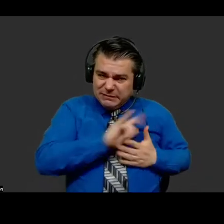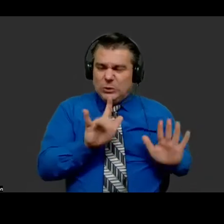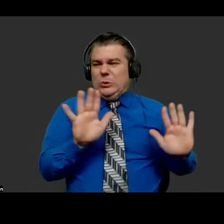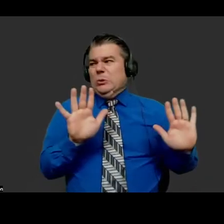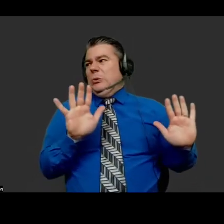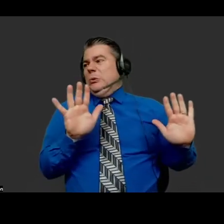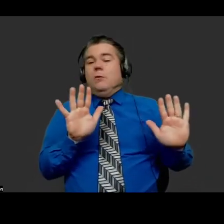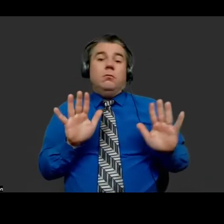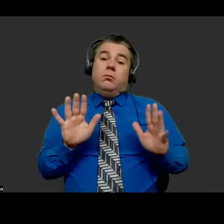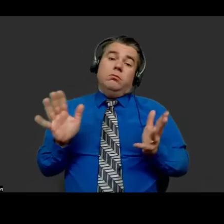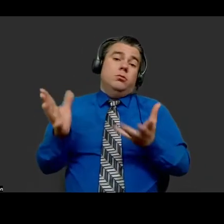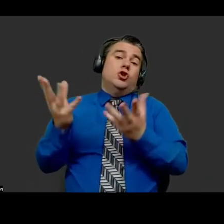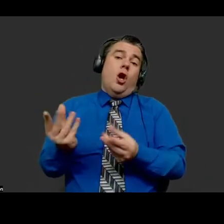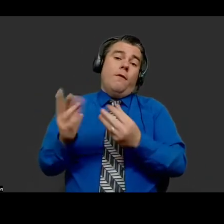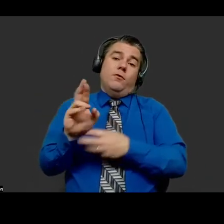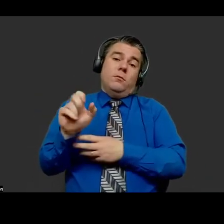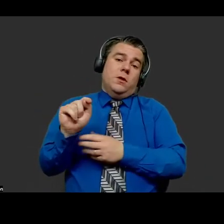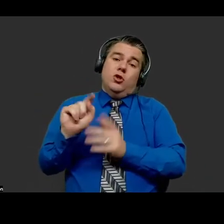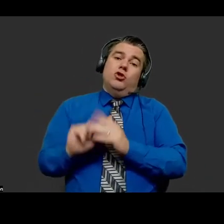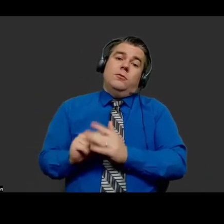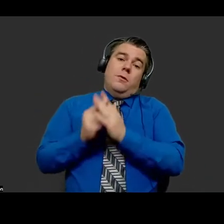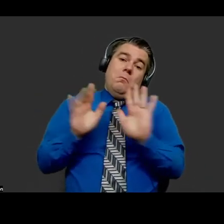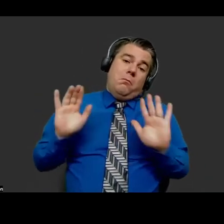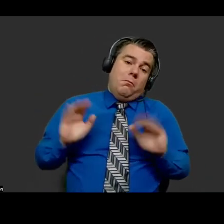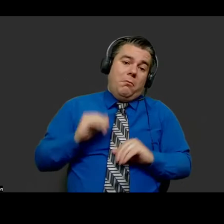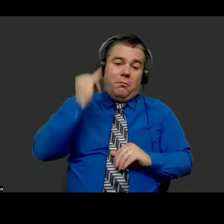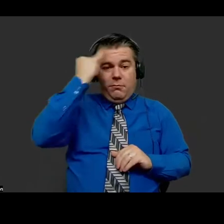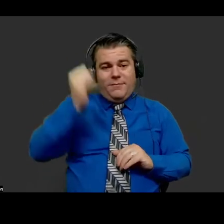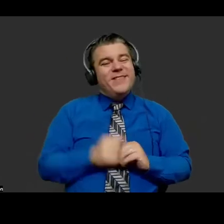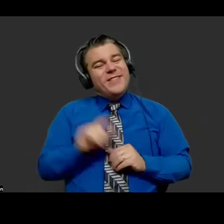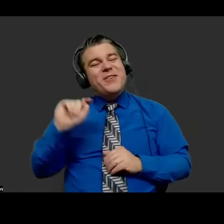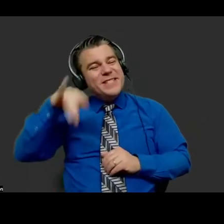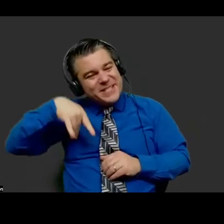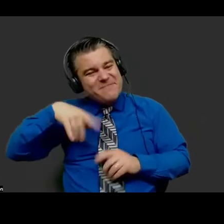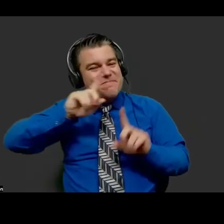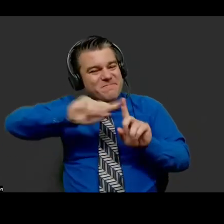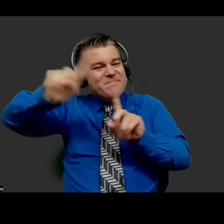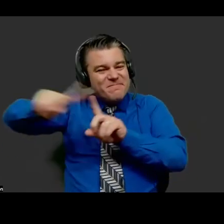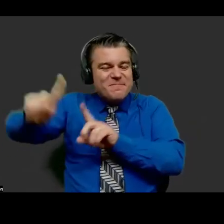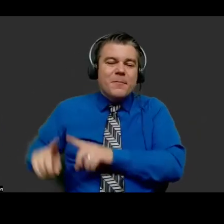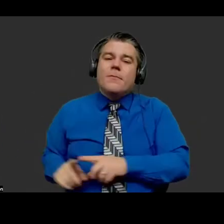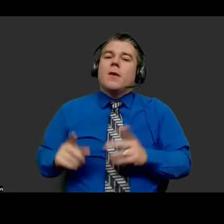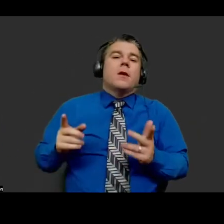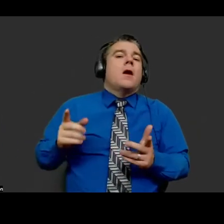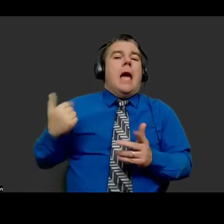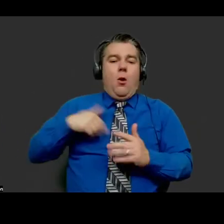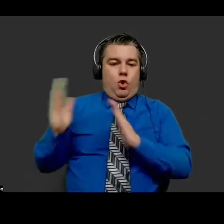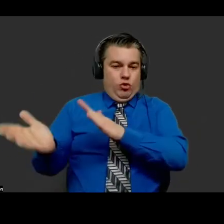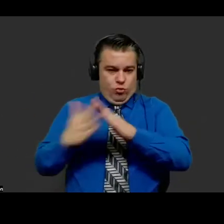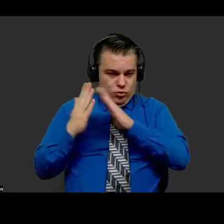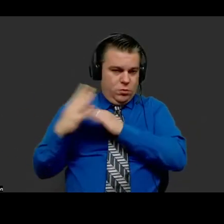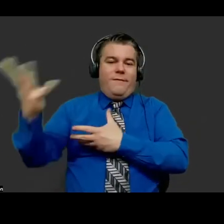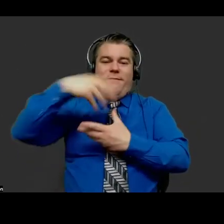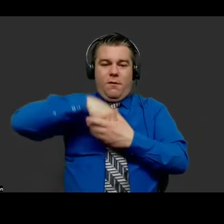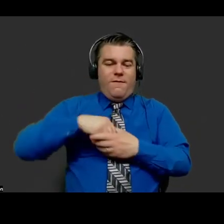do the soft reset. Let's start there. So these are all these tips that you guys, this is where our community comes into play. You get that